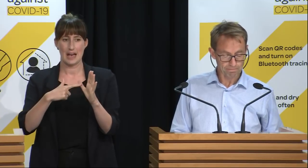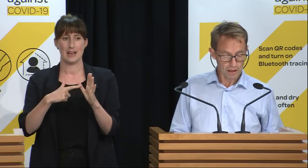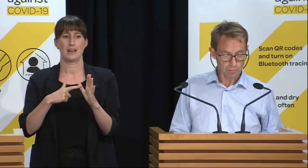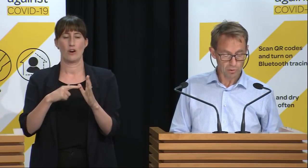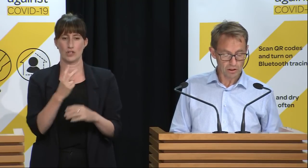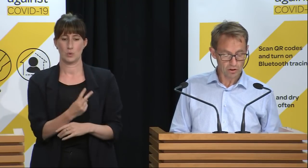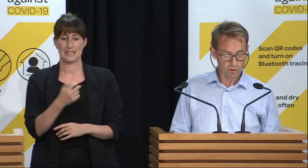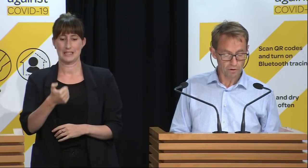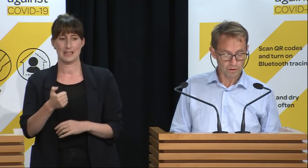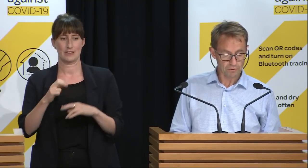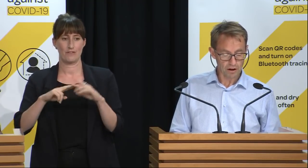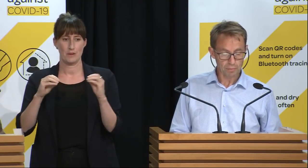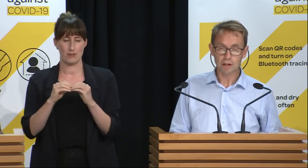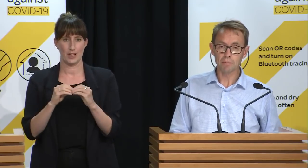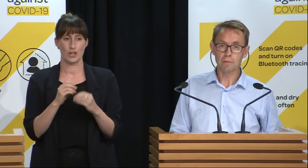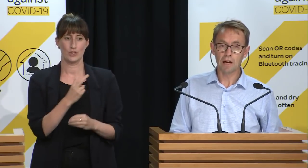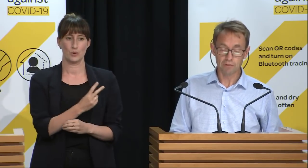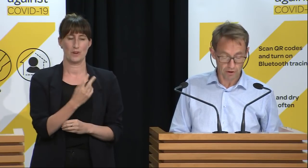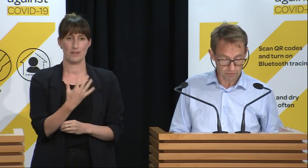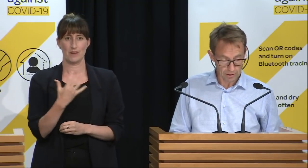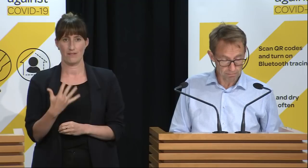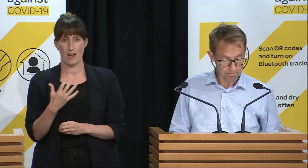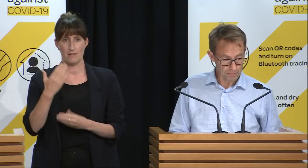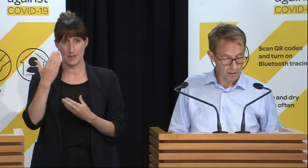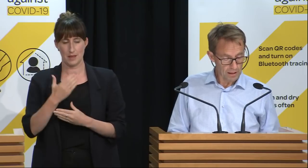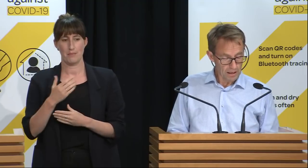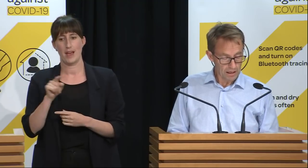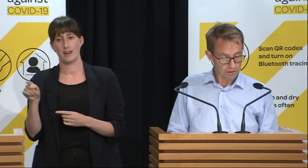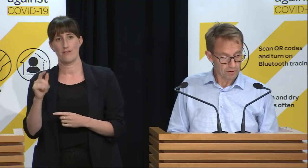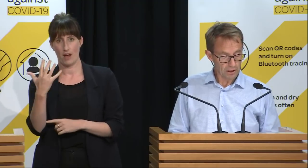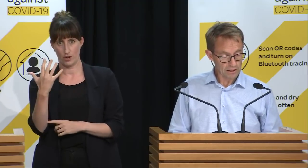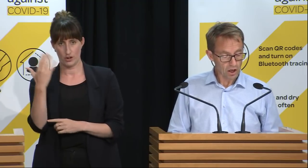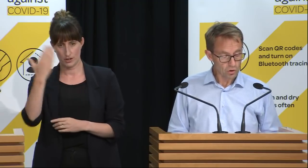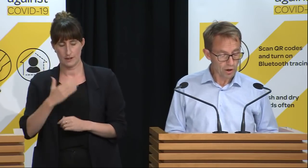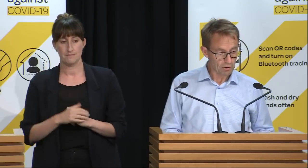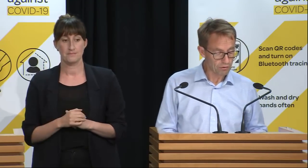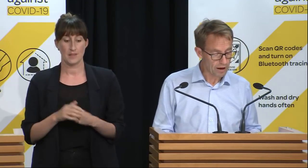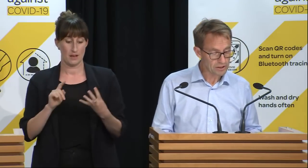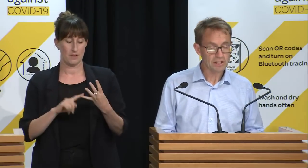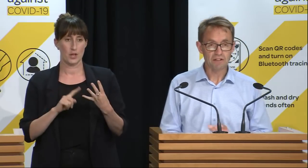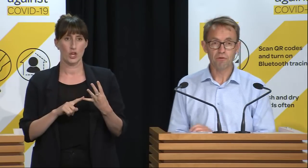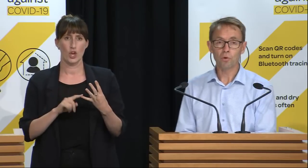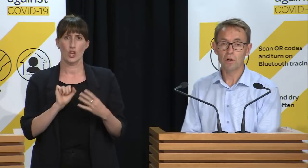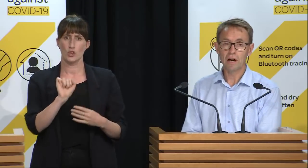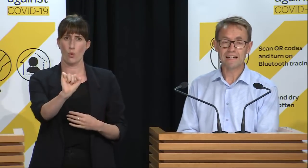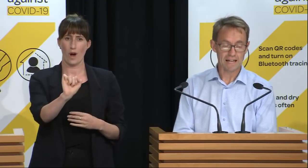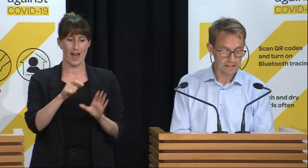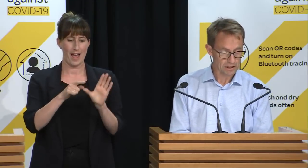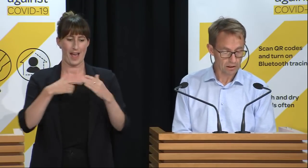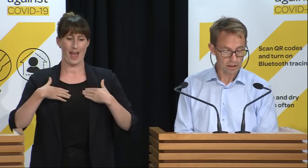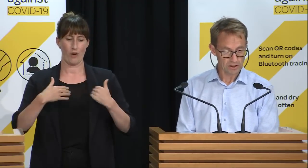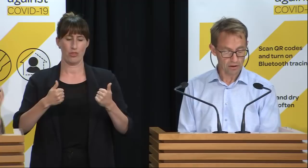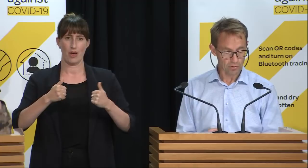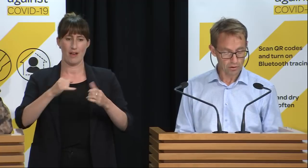February between 2:55 p.m. and 5 p.m. And finally, Your Health Pharmacy at